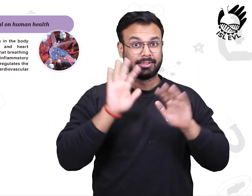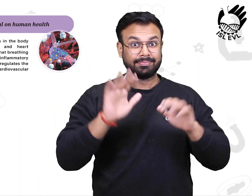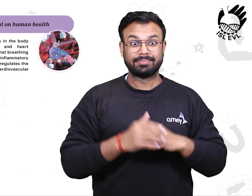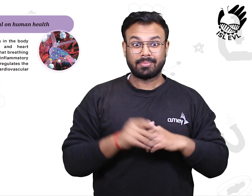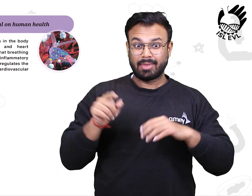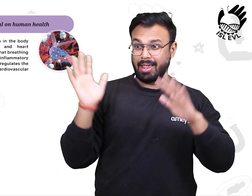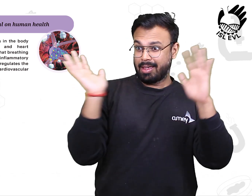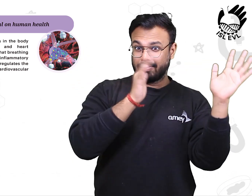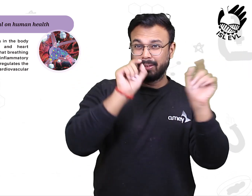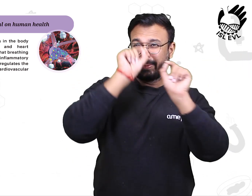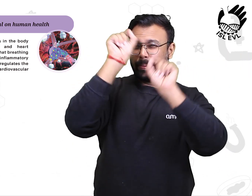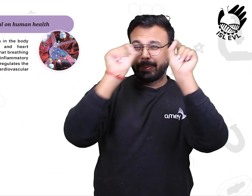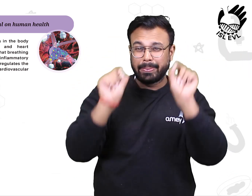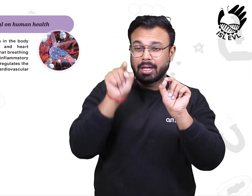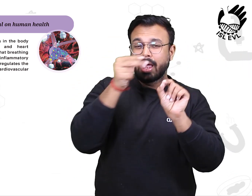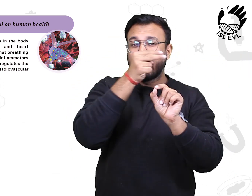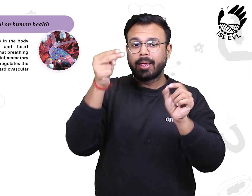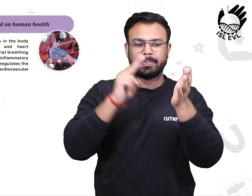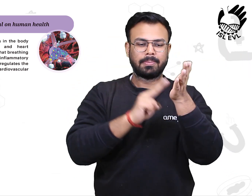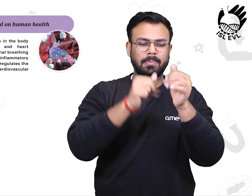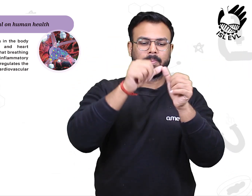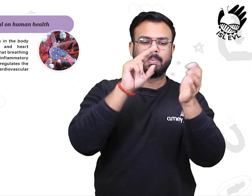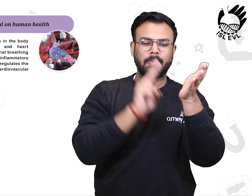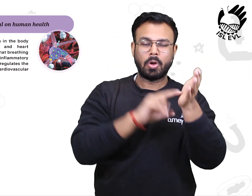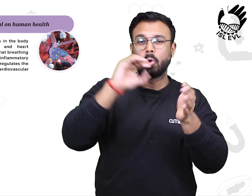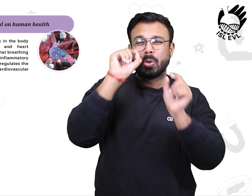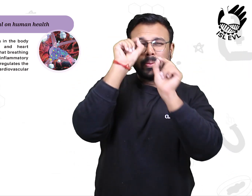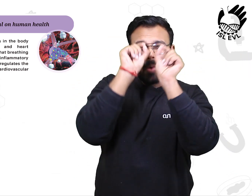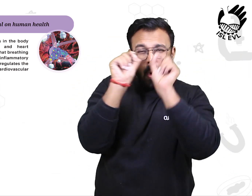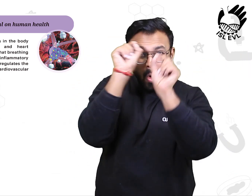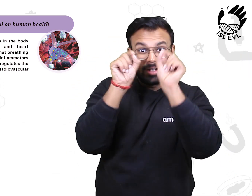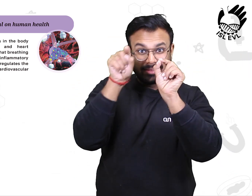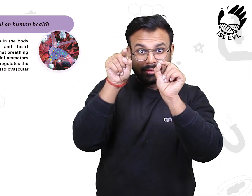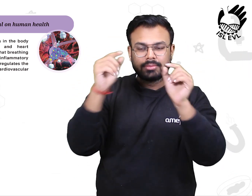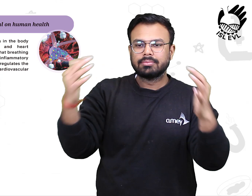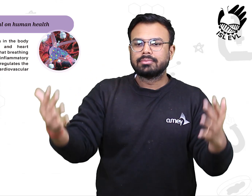The effects of inhaled nanoparticles in the body